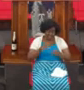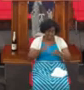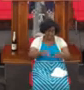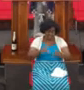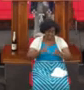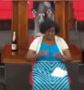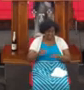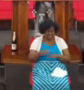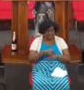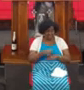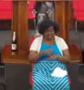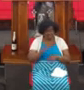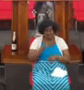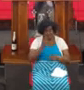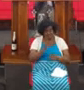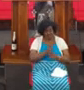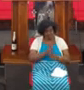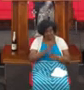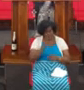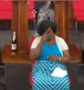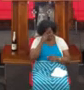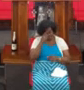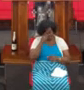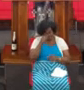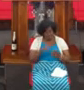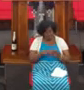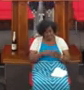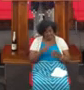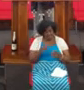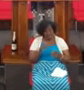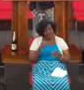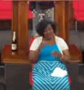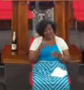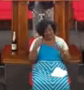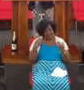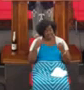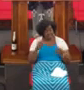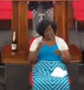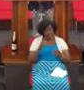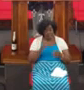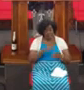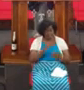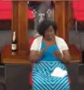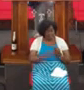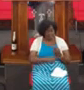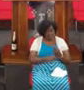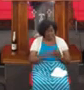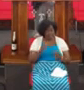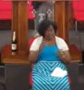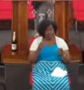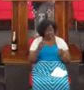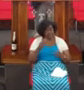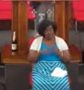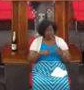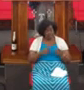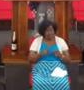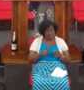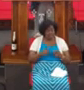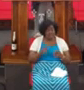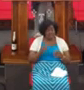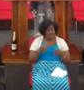That he was not in his right mind. Listen, there's mental health now. There's a lot of people who are struggling mentally right